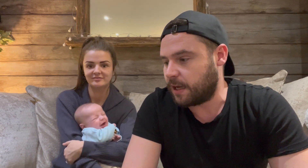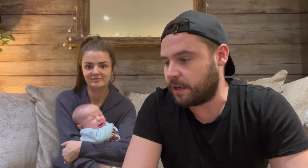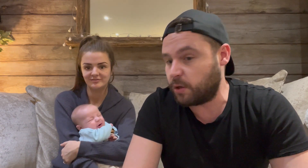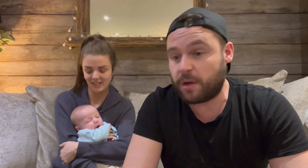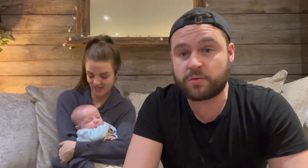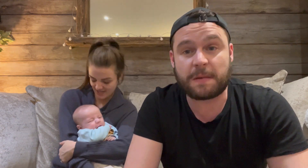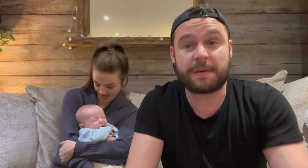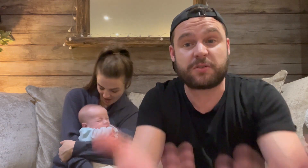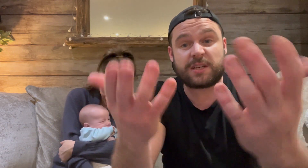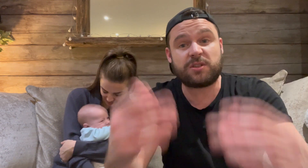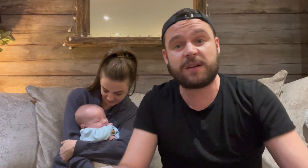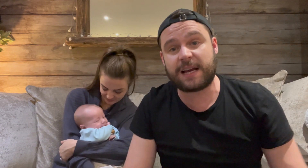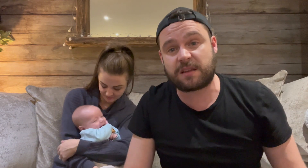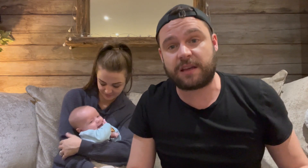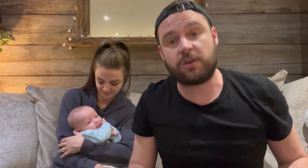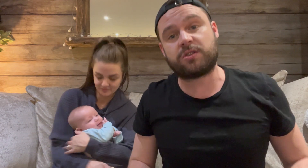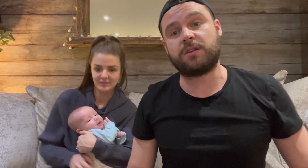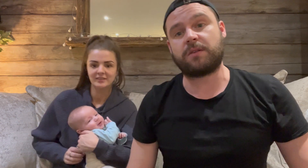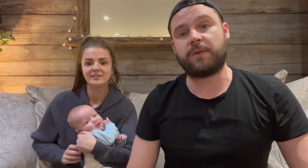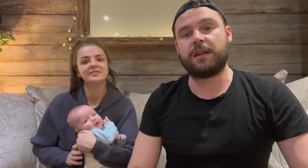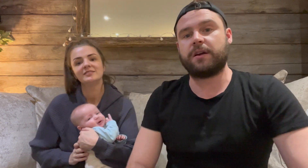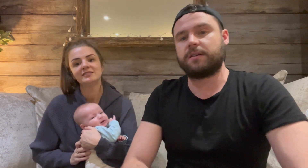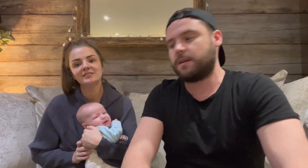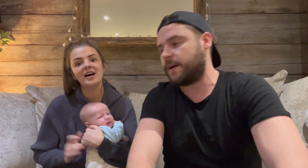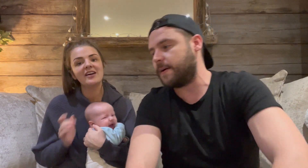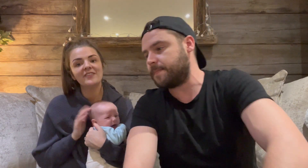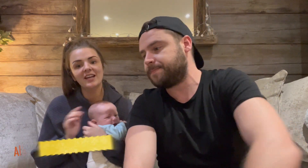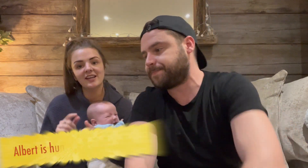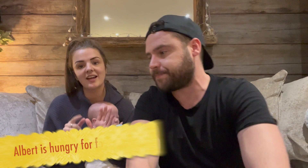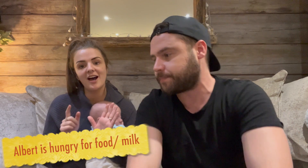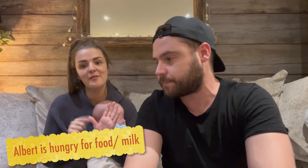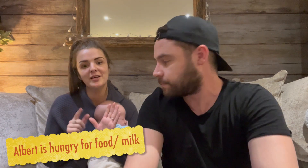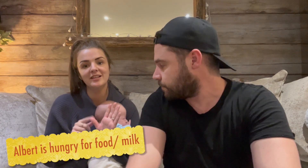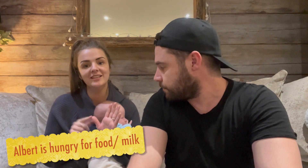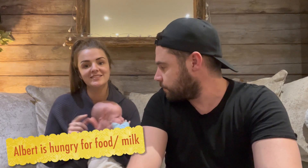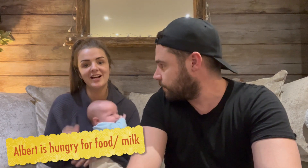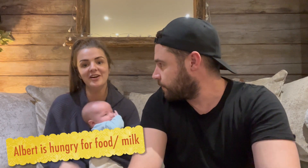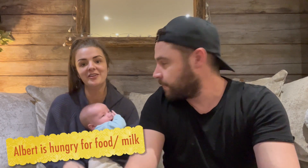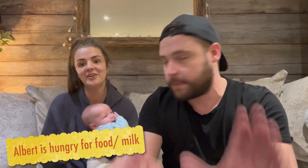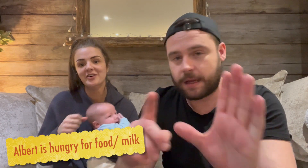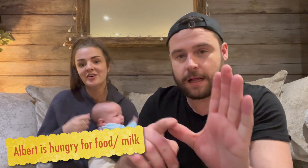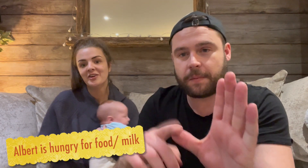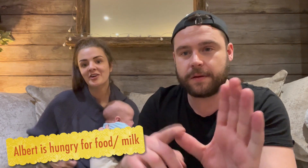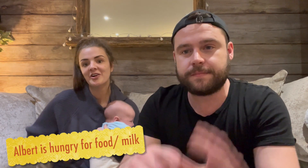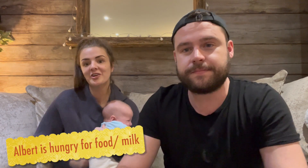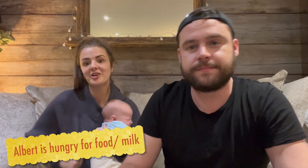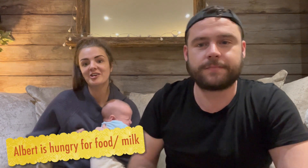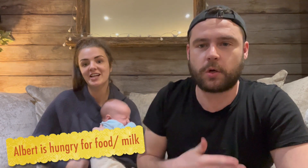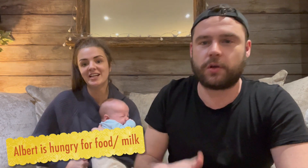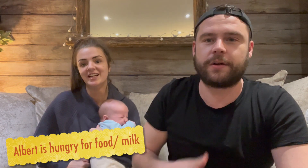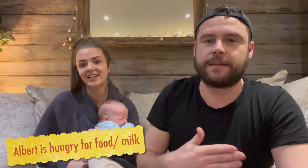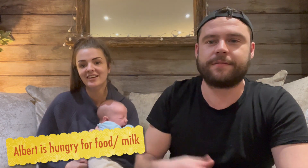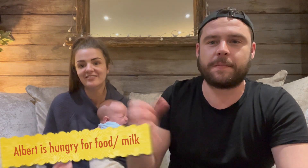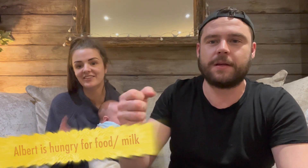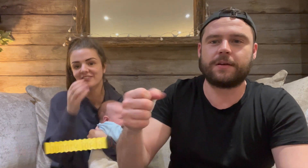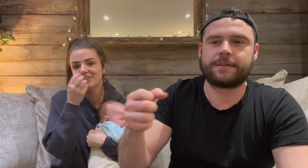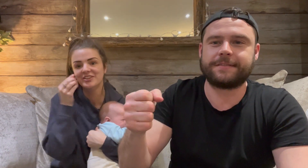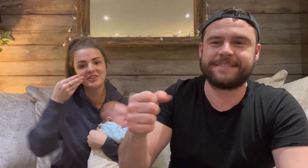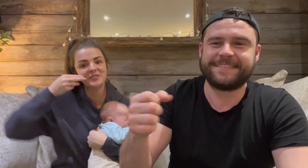who knows, we might be able to teach you guys a thing or two that we learn. And I think Albert is now hungry for milk. For food.